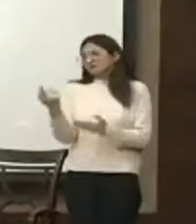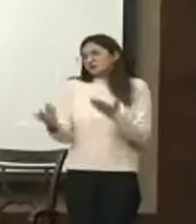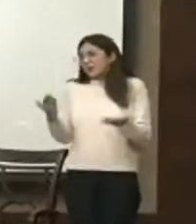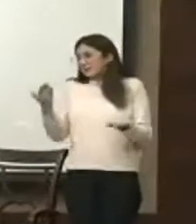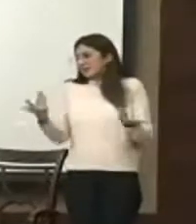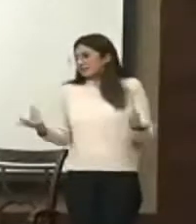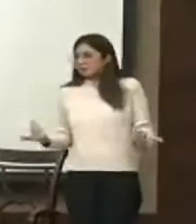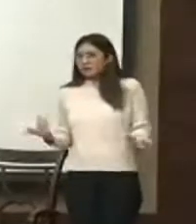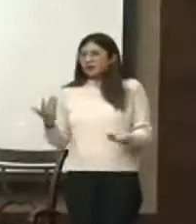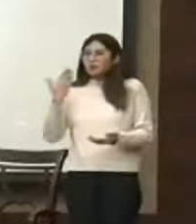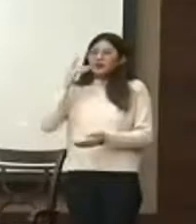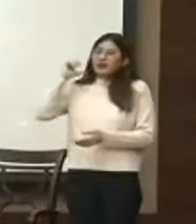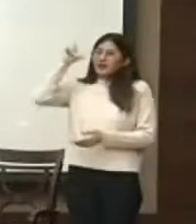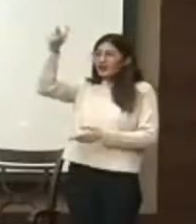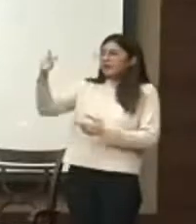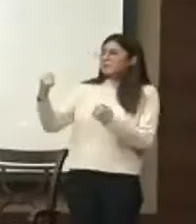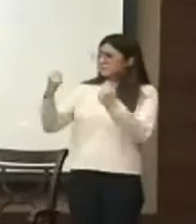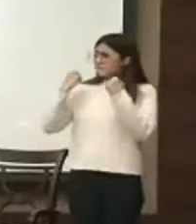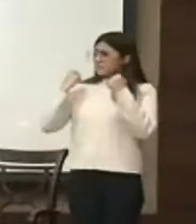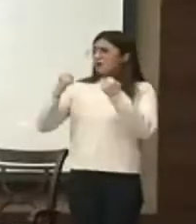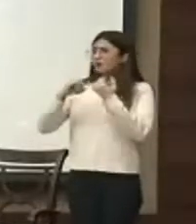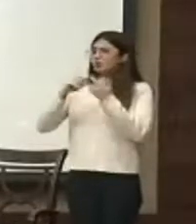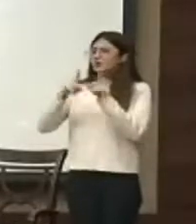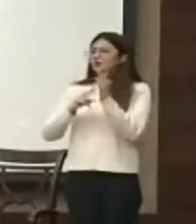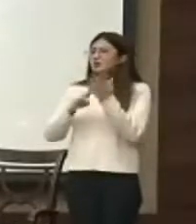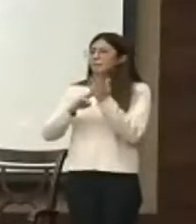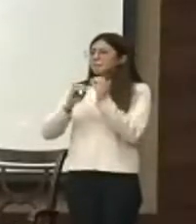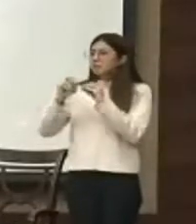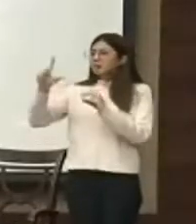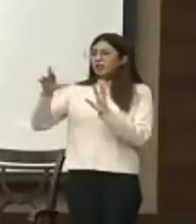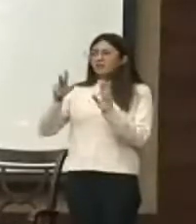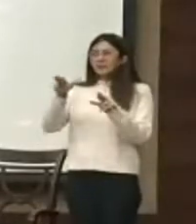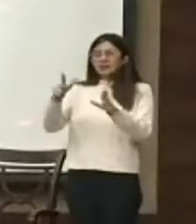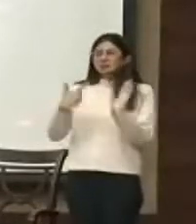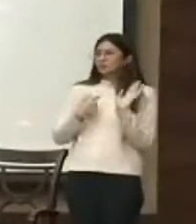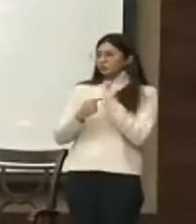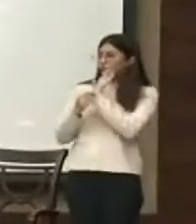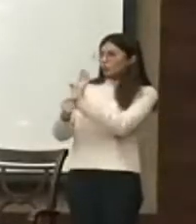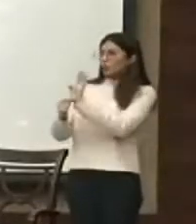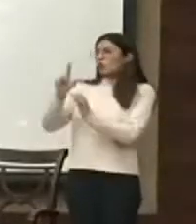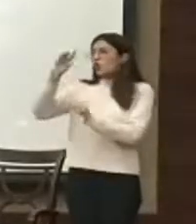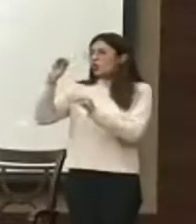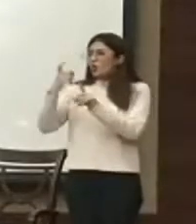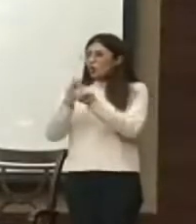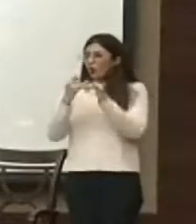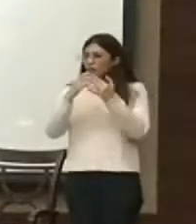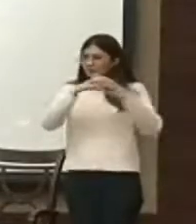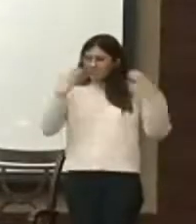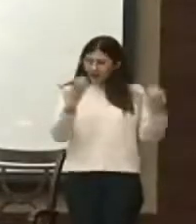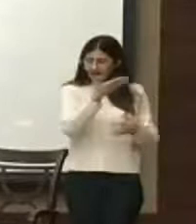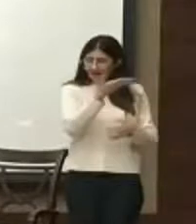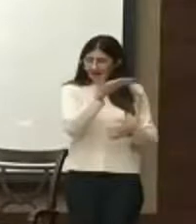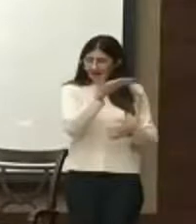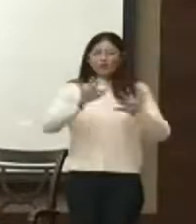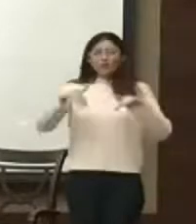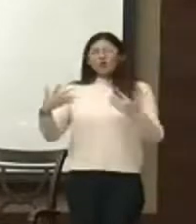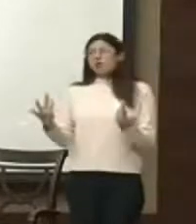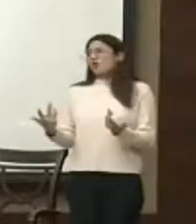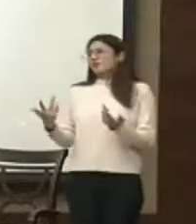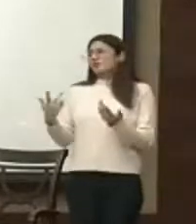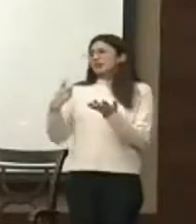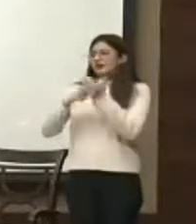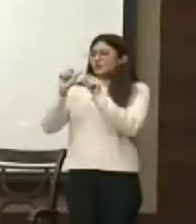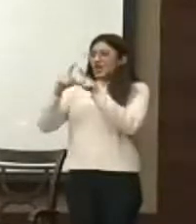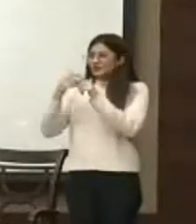think, an extremely powerful symbol that in the House of Lok Sabha or in the House of Rajya